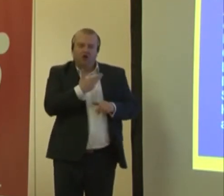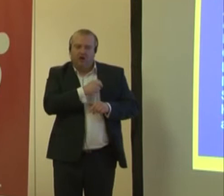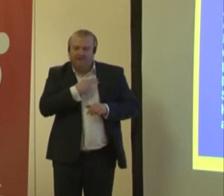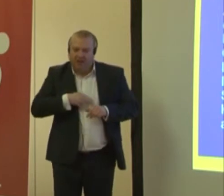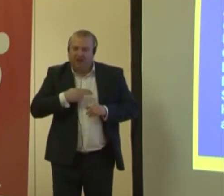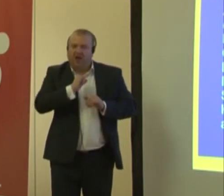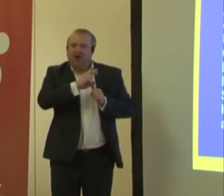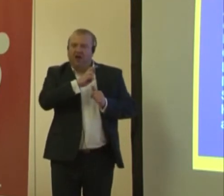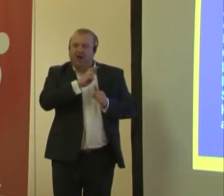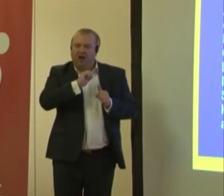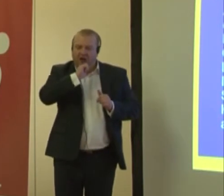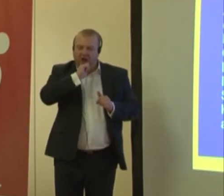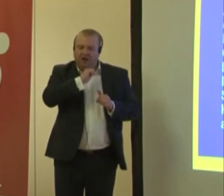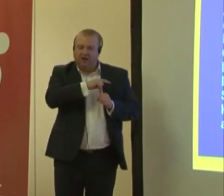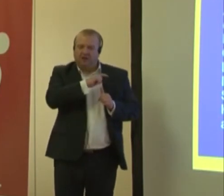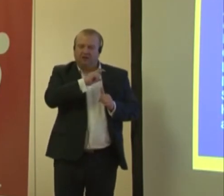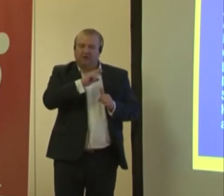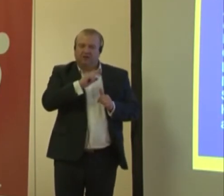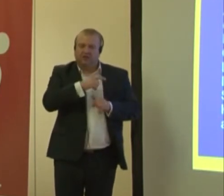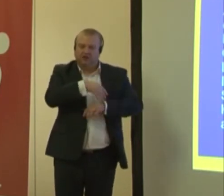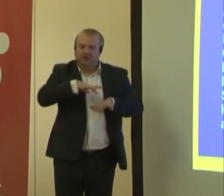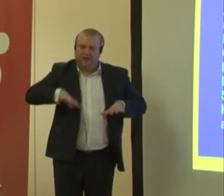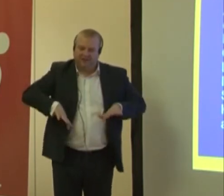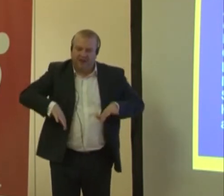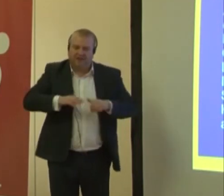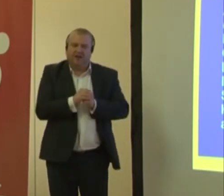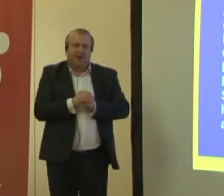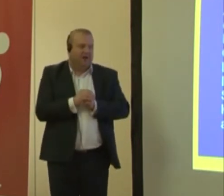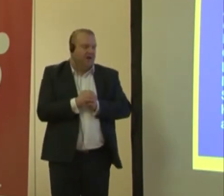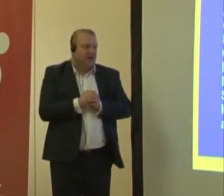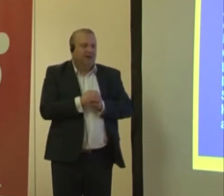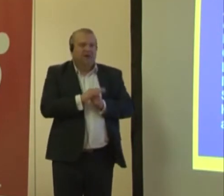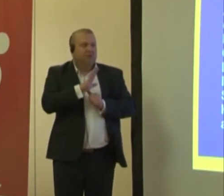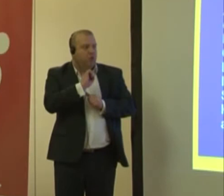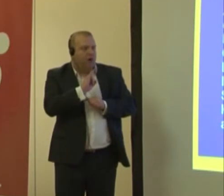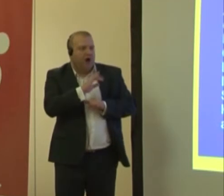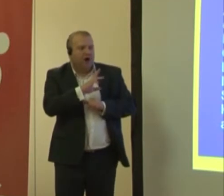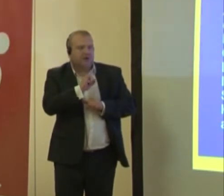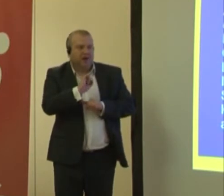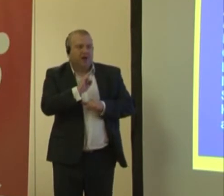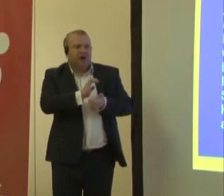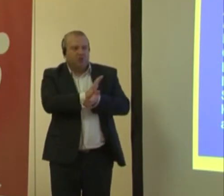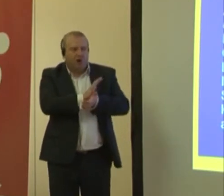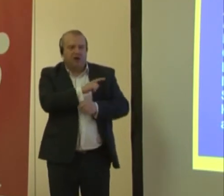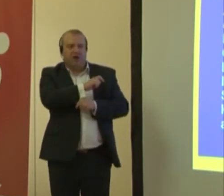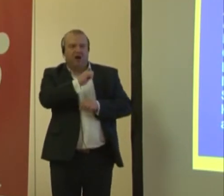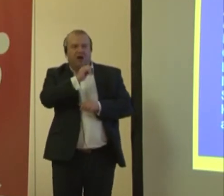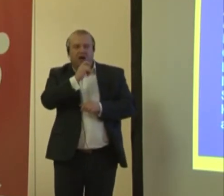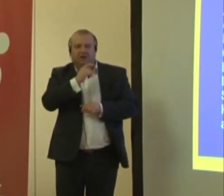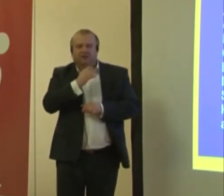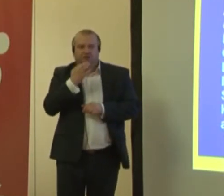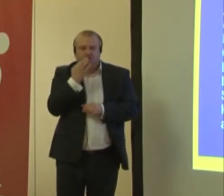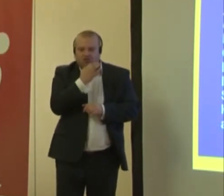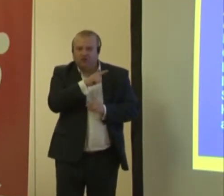miss Bulgaria and Romania and Croatia at the moment, but we are in discussion with